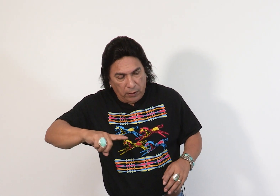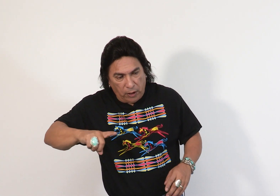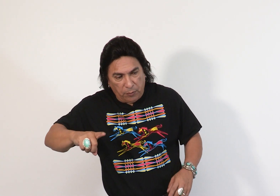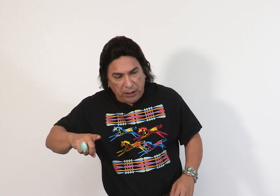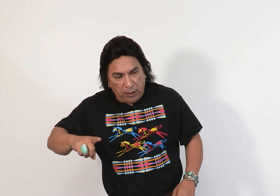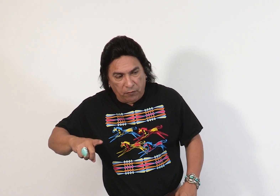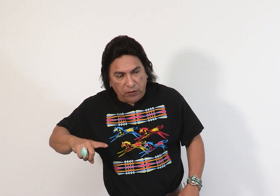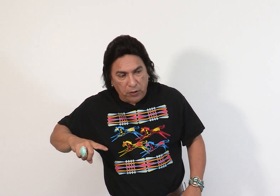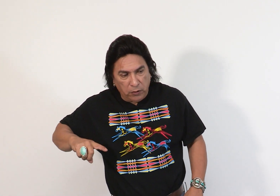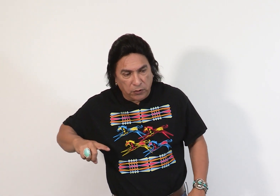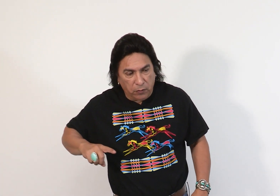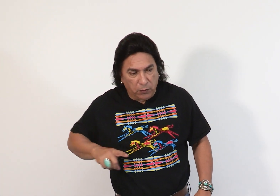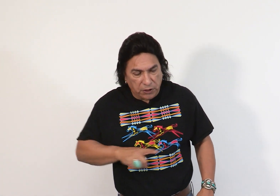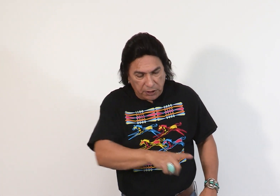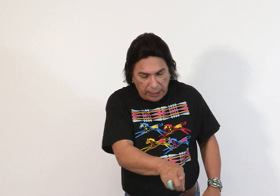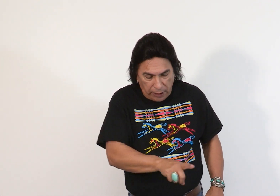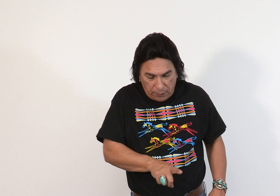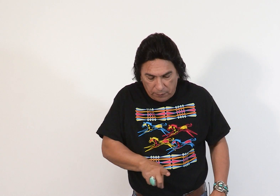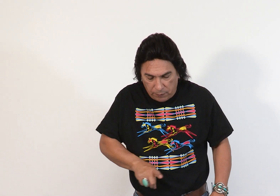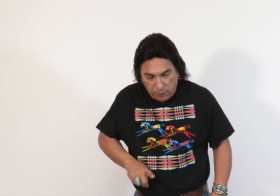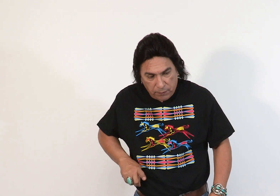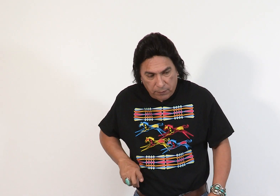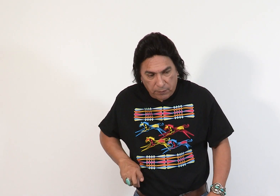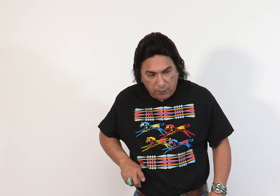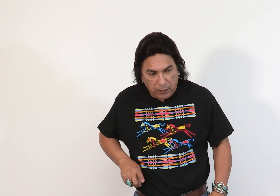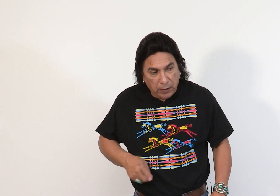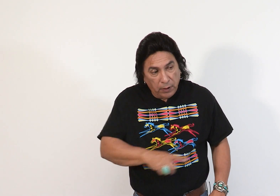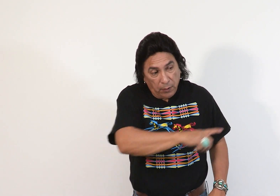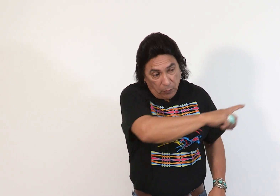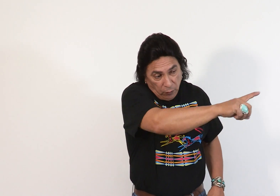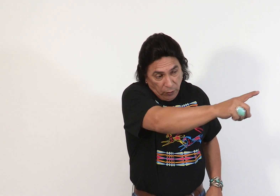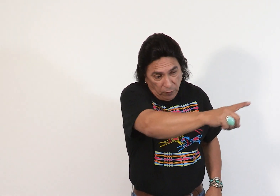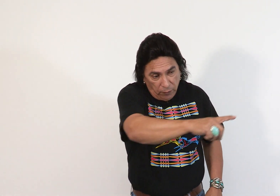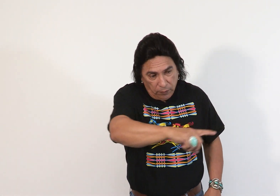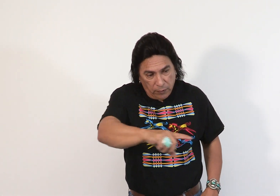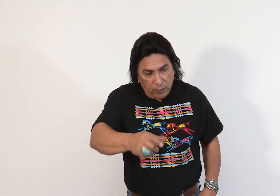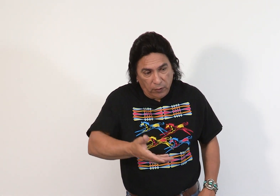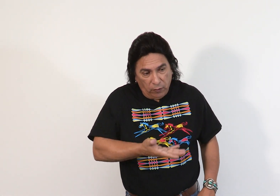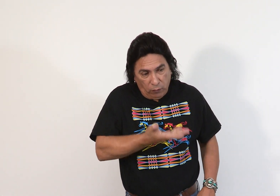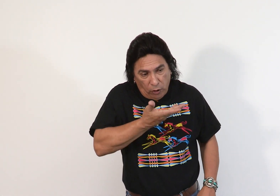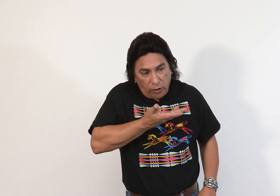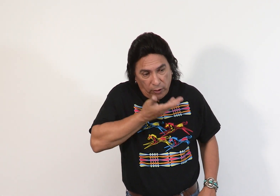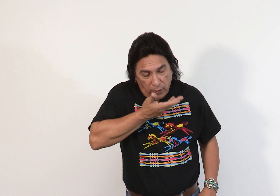not to be confused with a snake, but river of water.